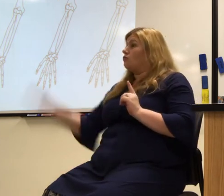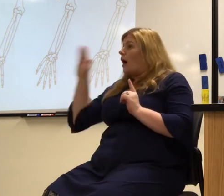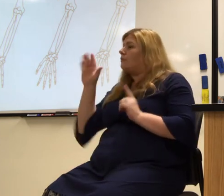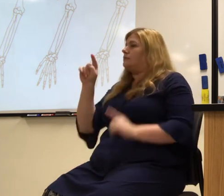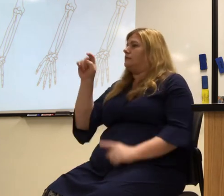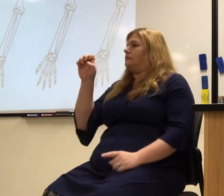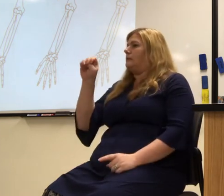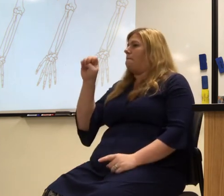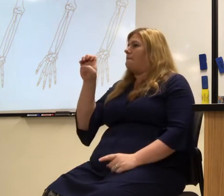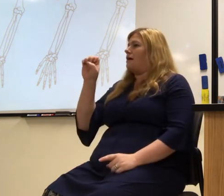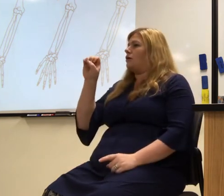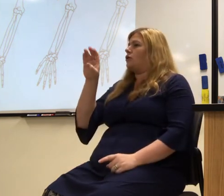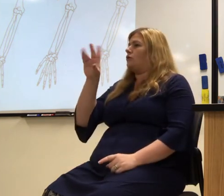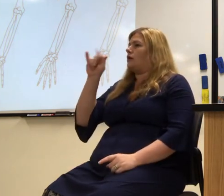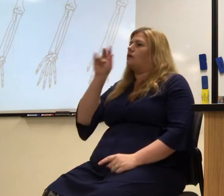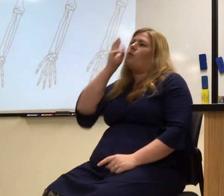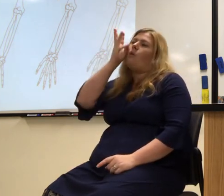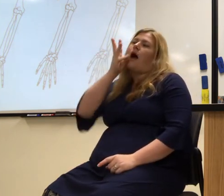PIP joints